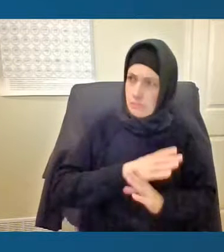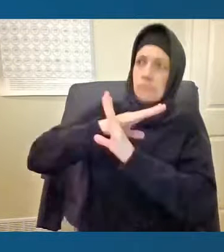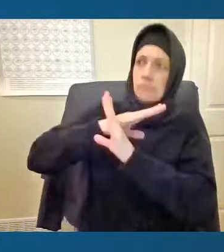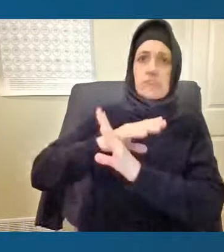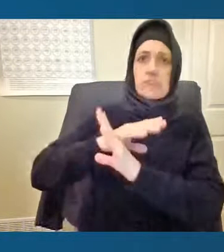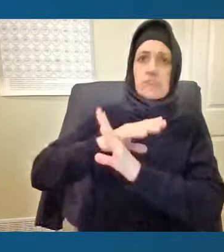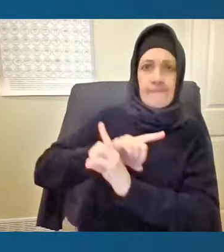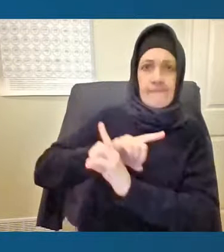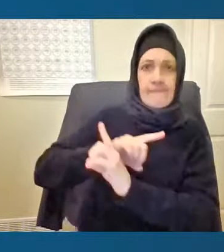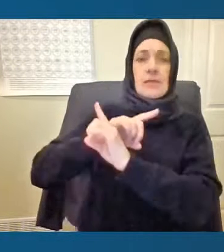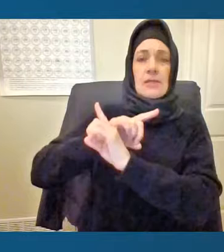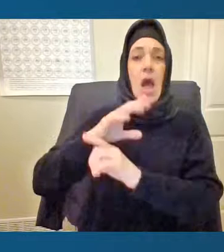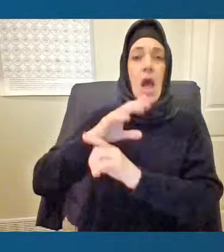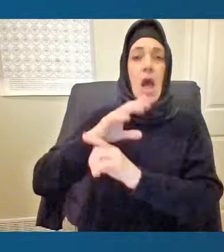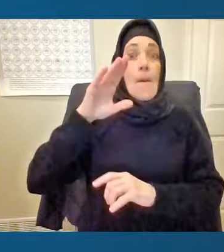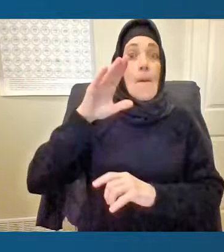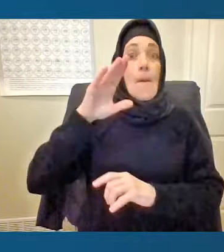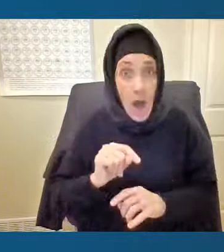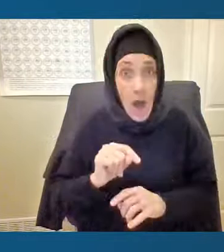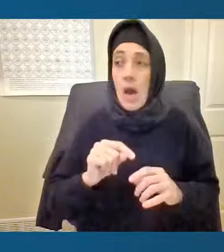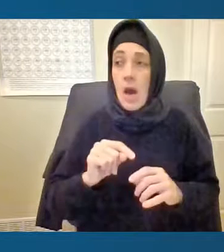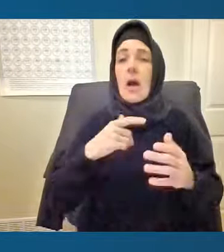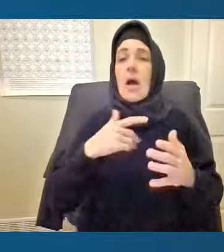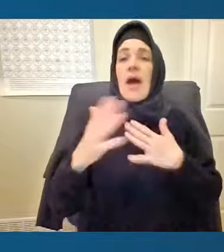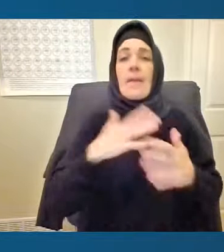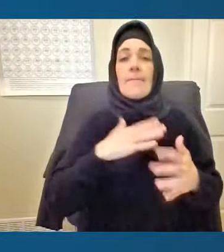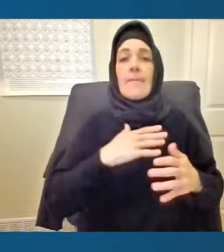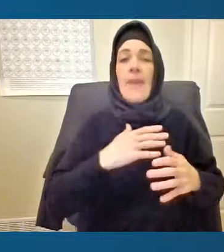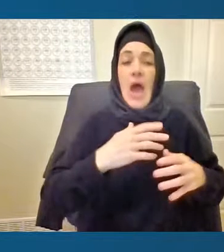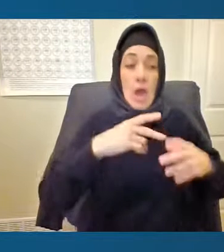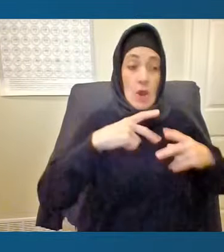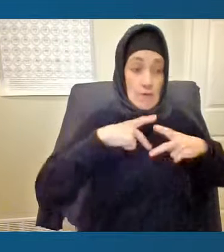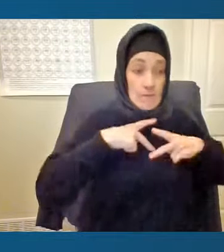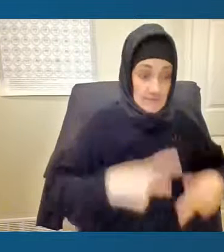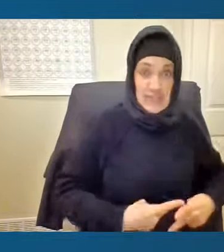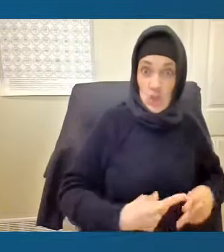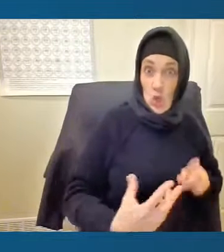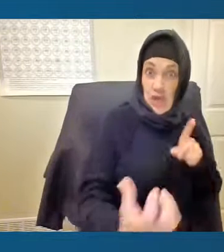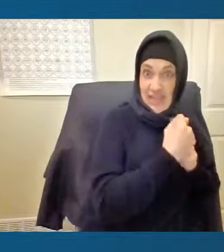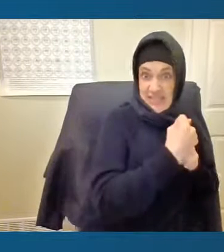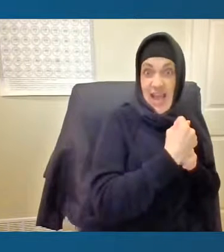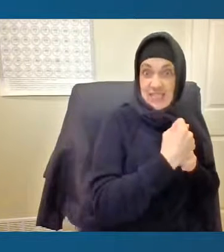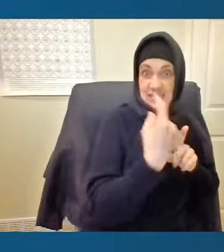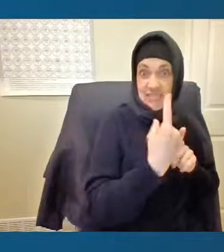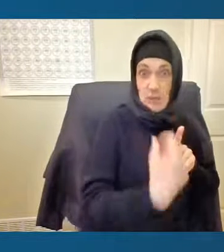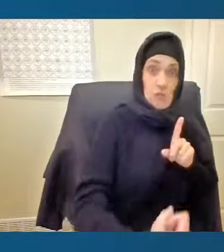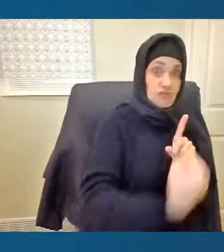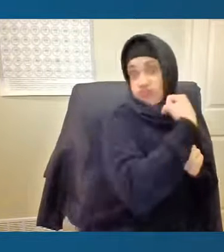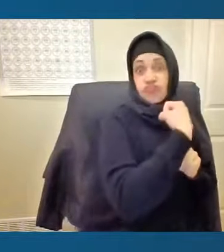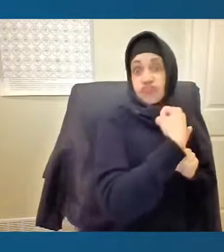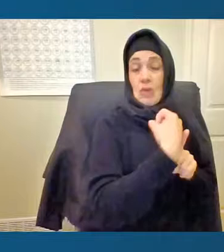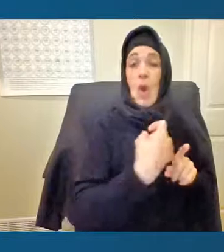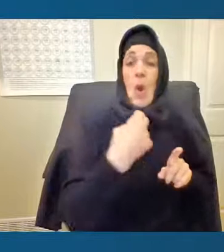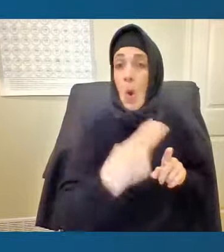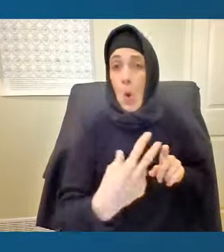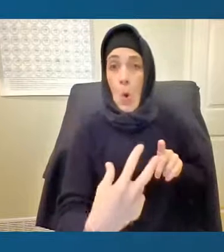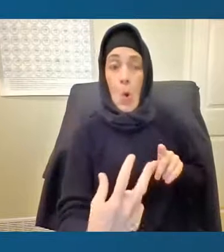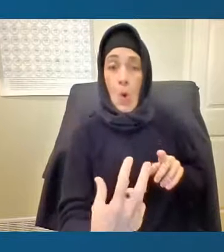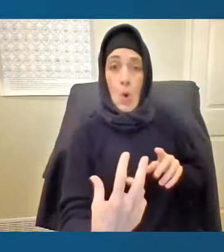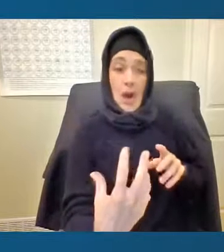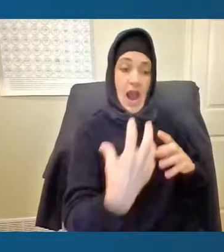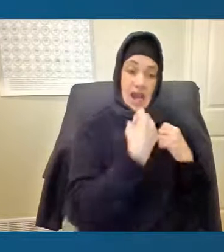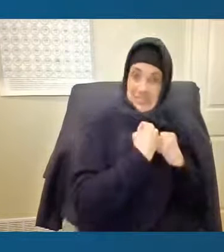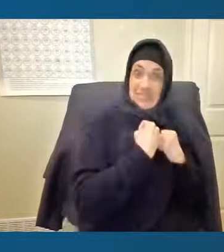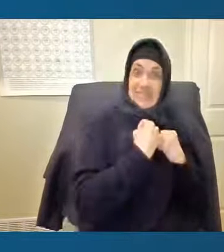to physical attacks. We get defensive. So we naturally want to flee it. We naturally want to,